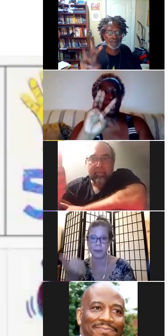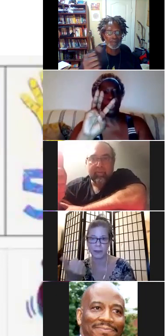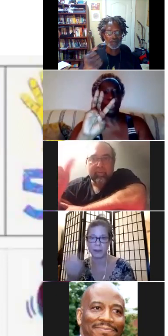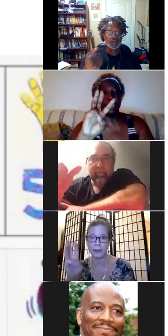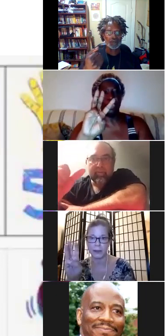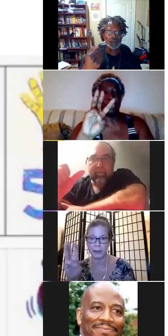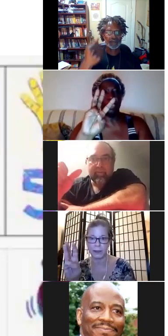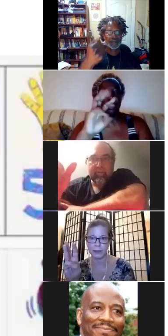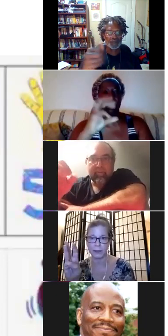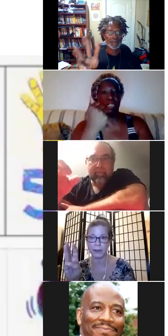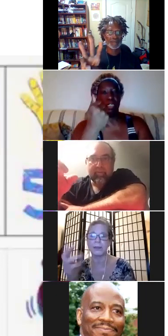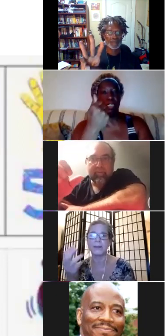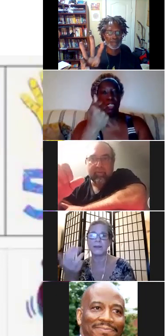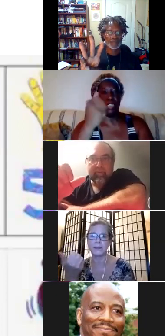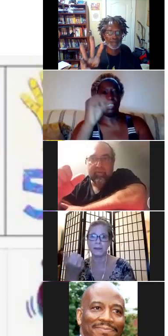16,